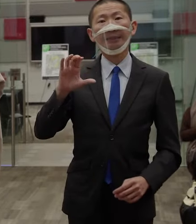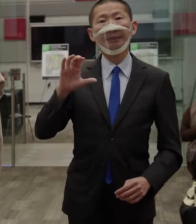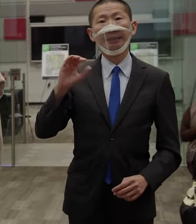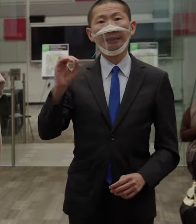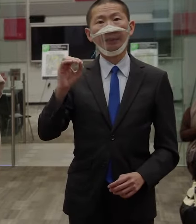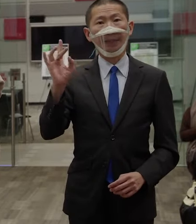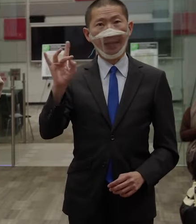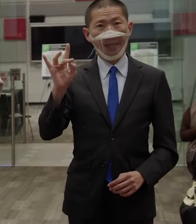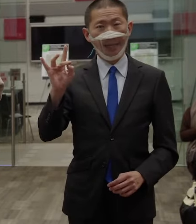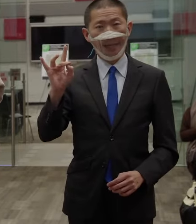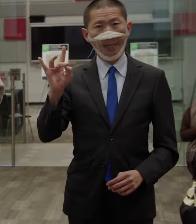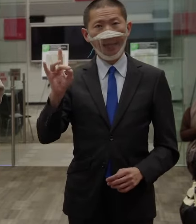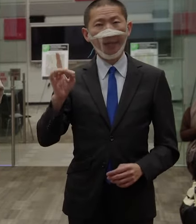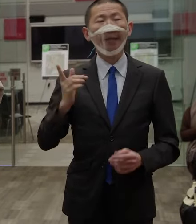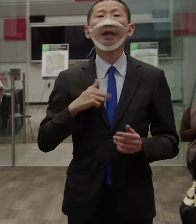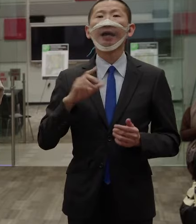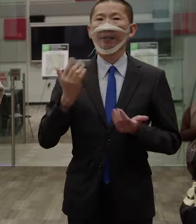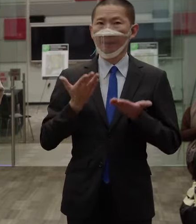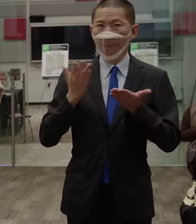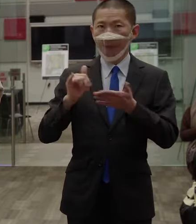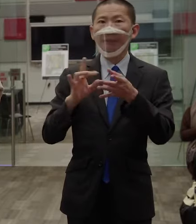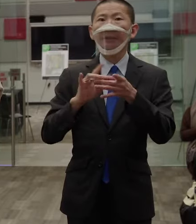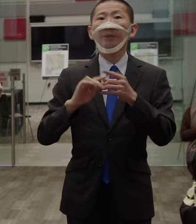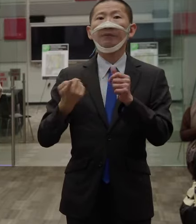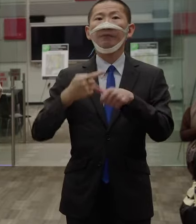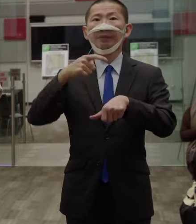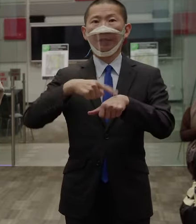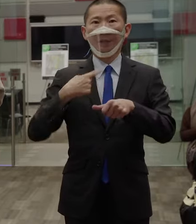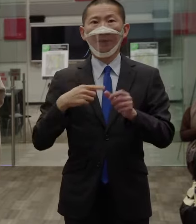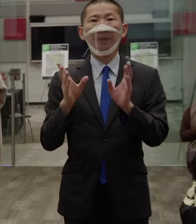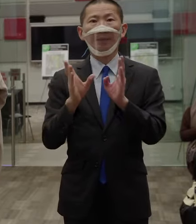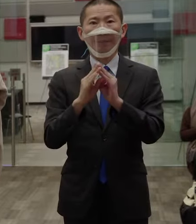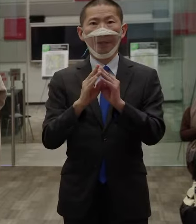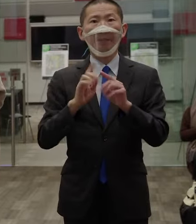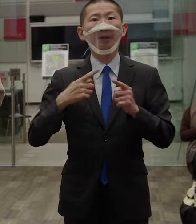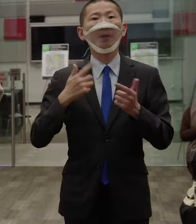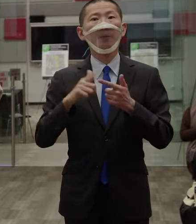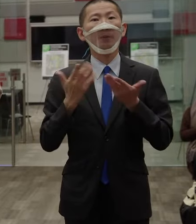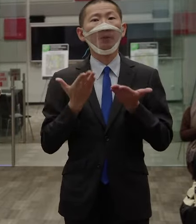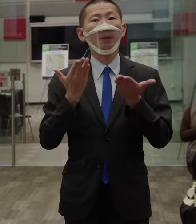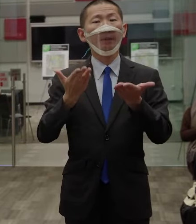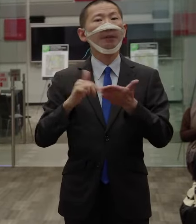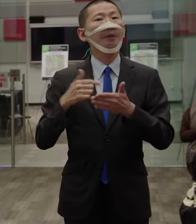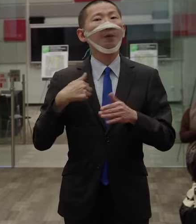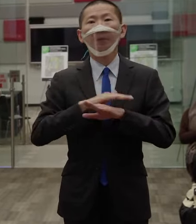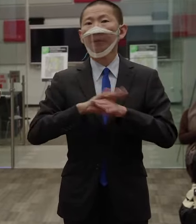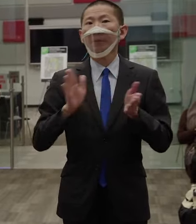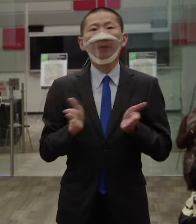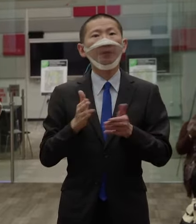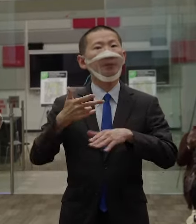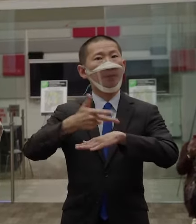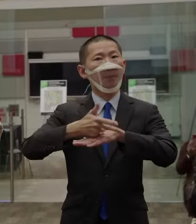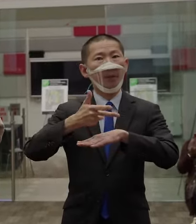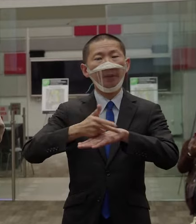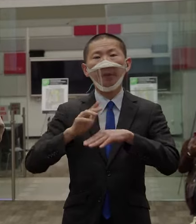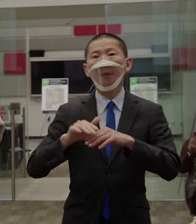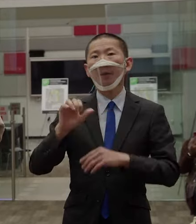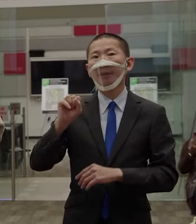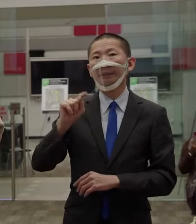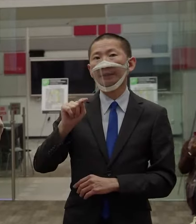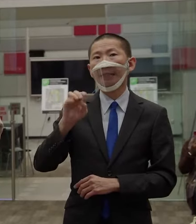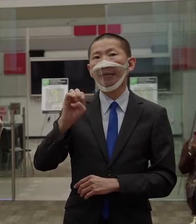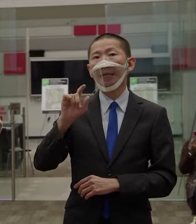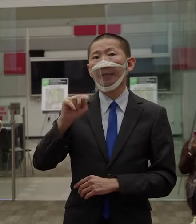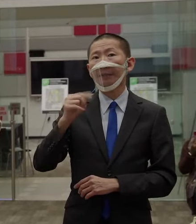8C08, and so I brought this comment up the first time we met, but I did want to make a recommendation that we not encourage parking on St.